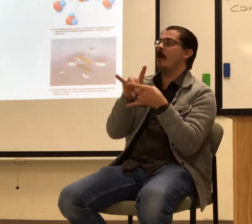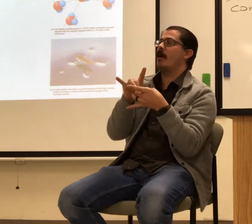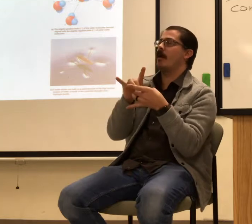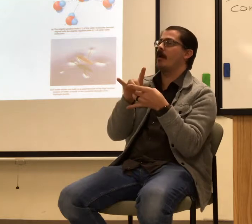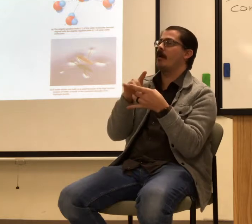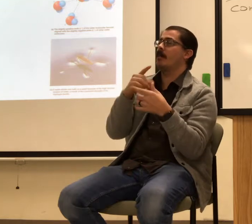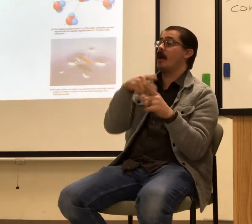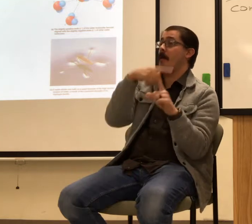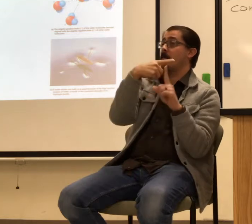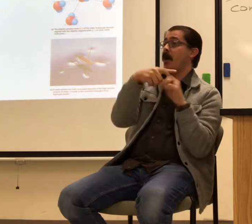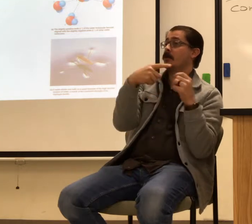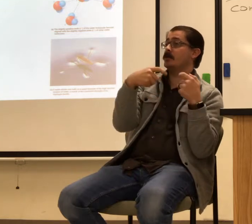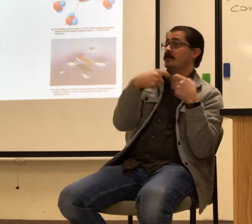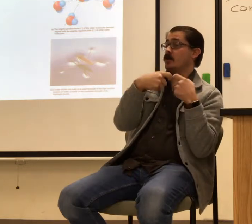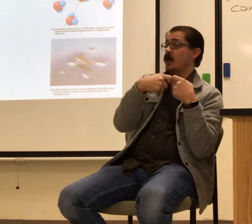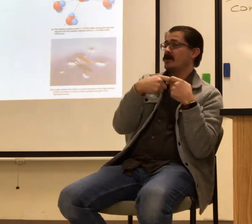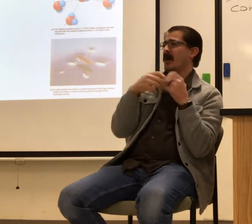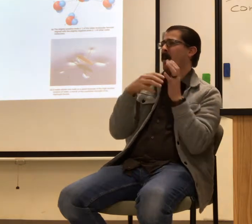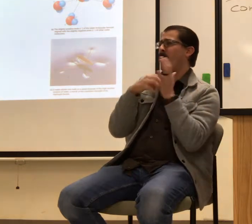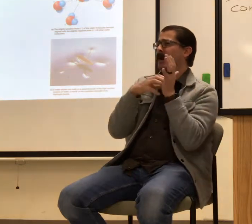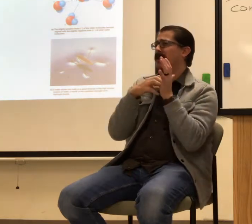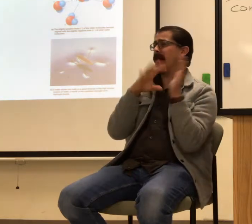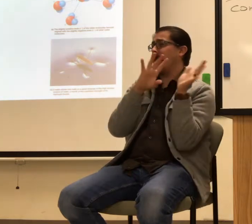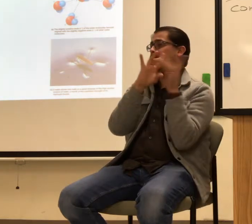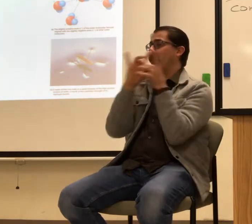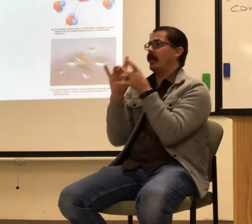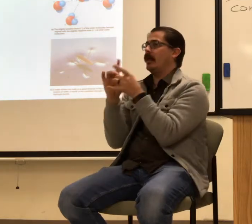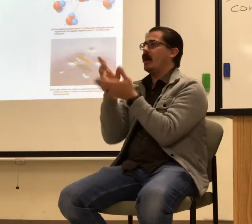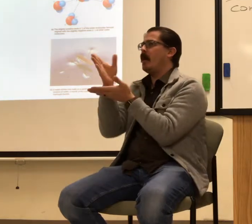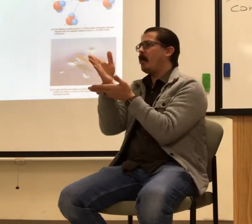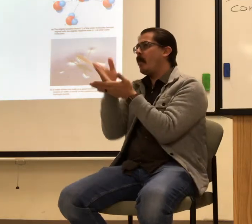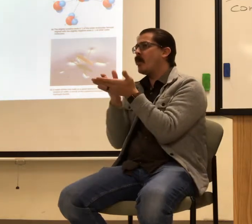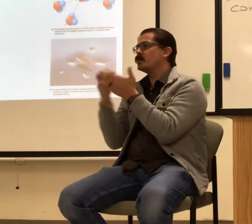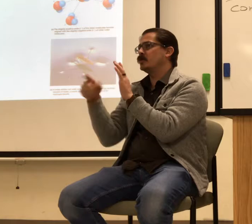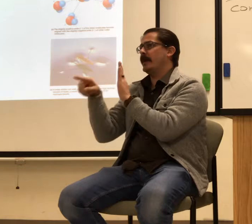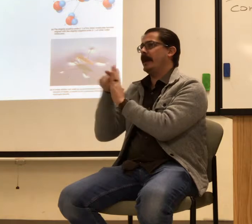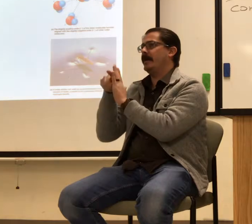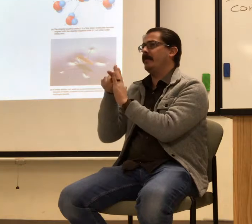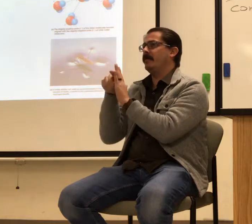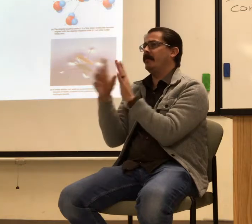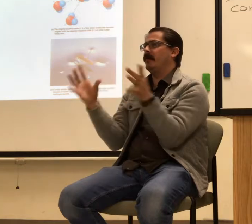is weakly hydrogen bonded to a partial negative charge